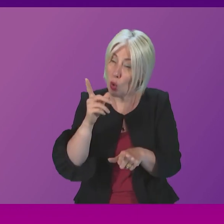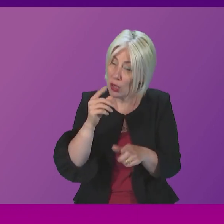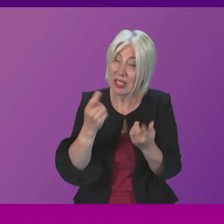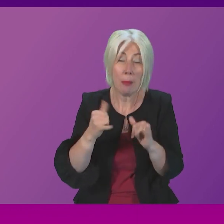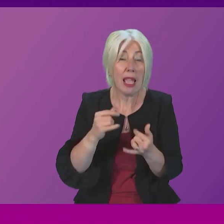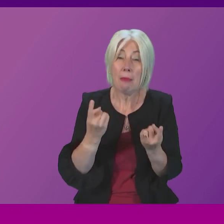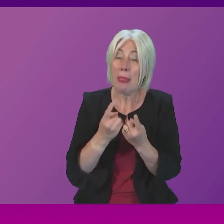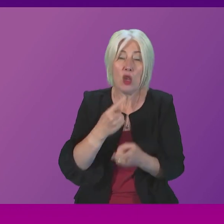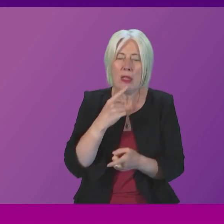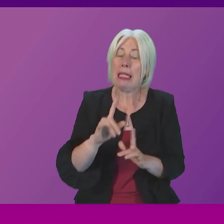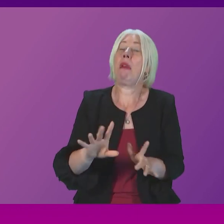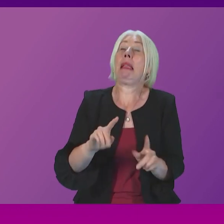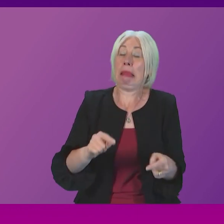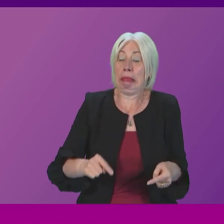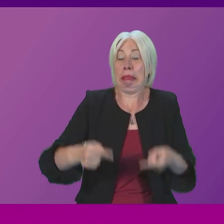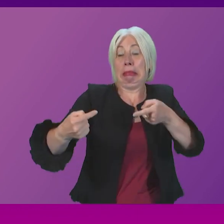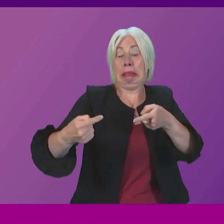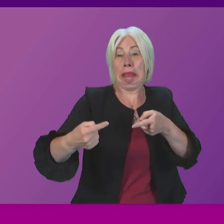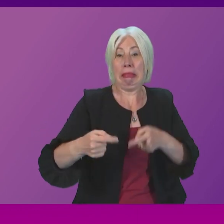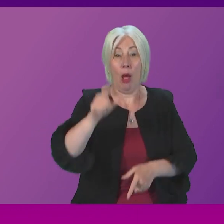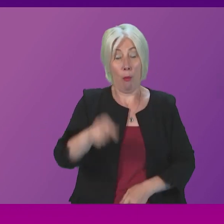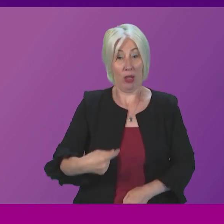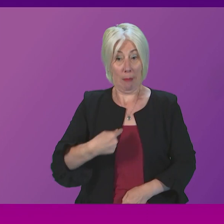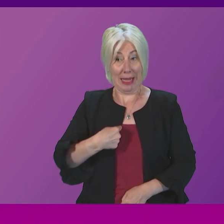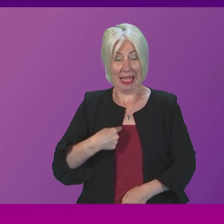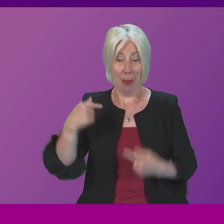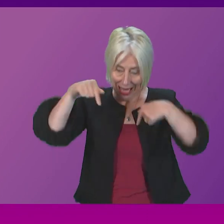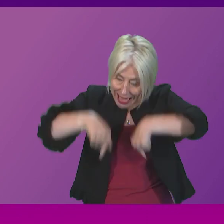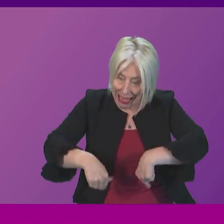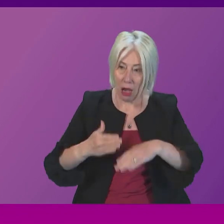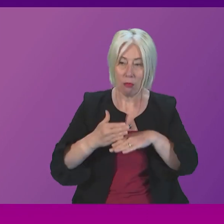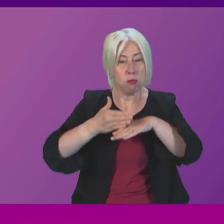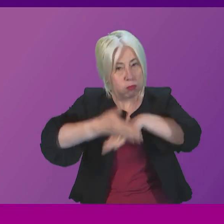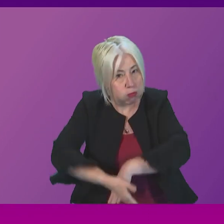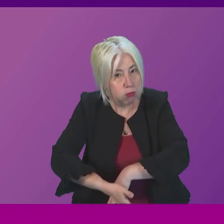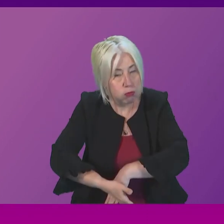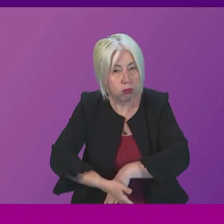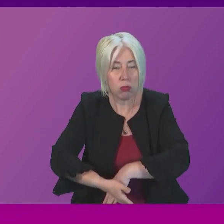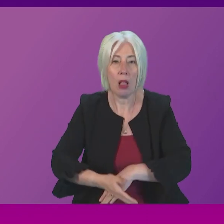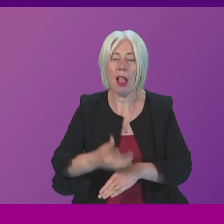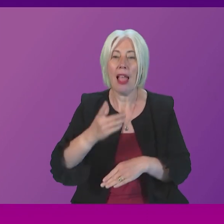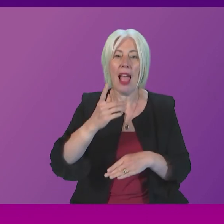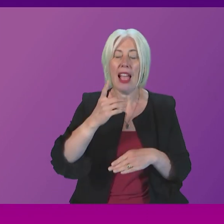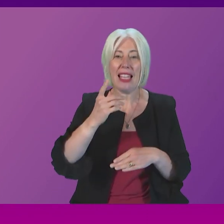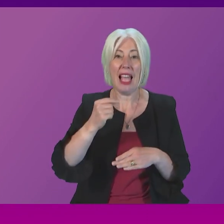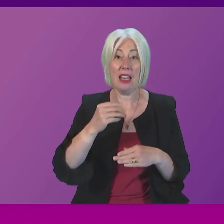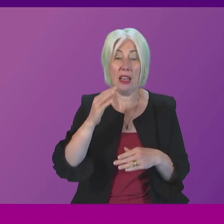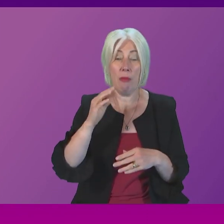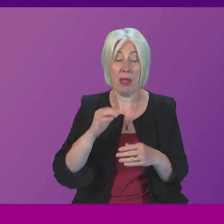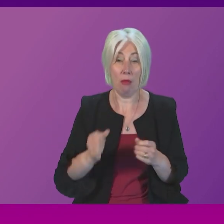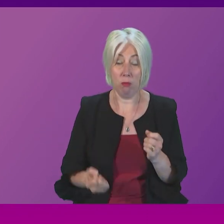controversial. And somebody like me who is here to do the work and the hard work, you end up being in controversy when you didn't even see it